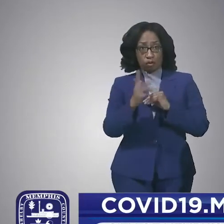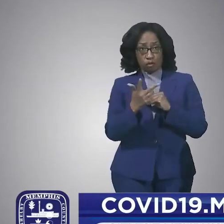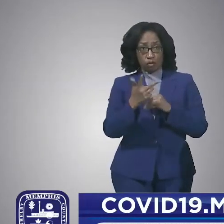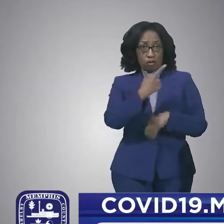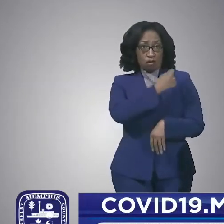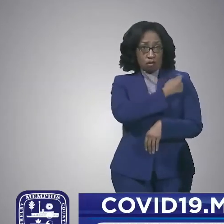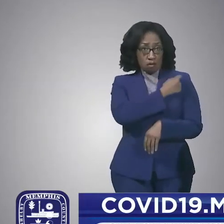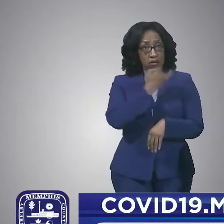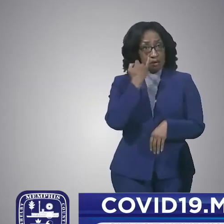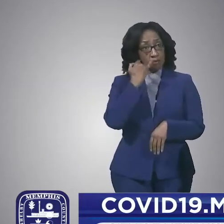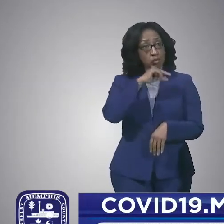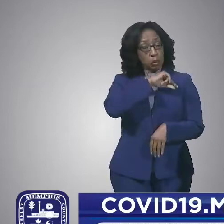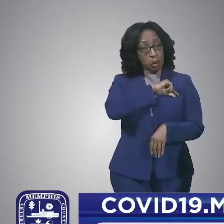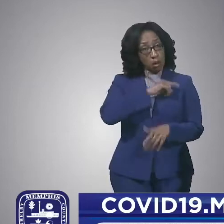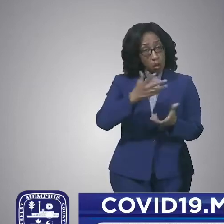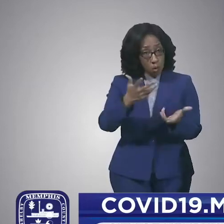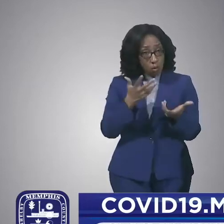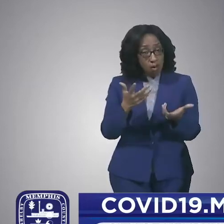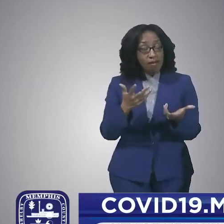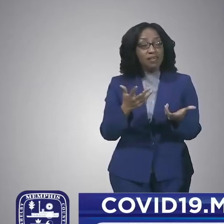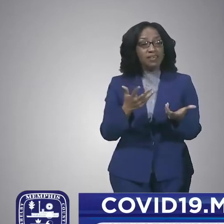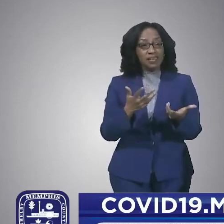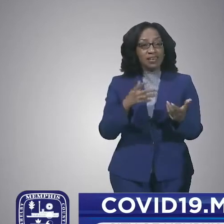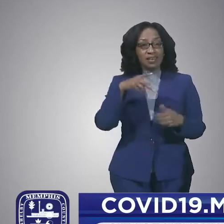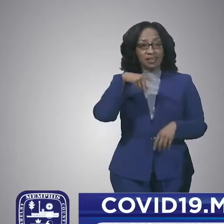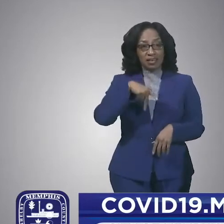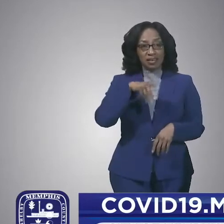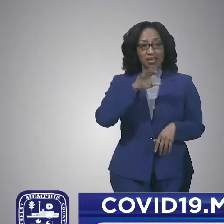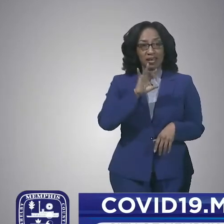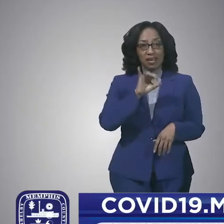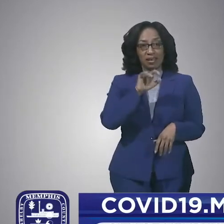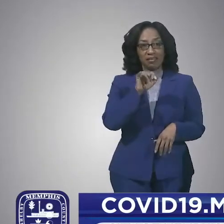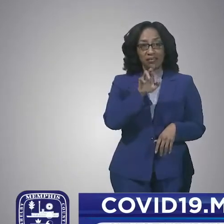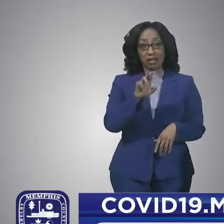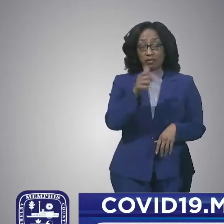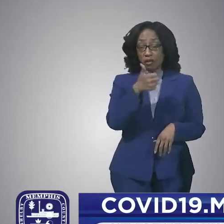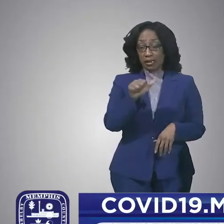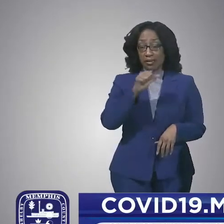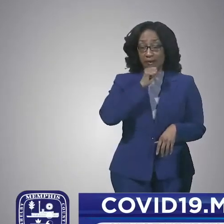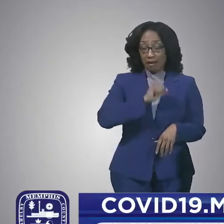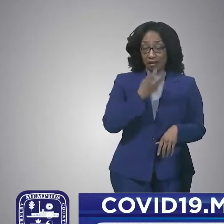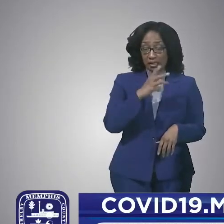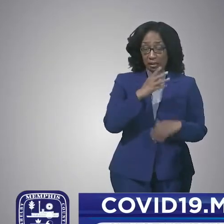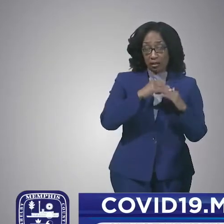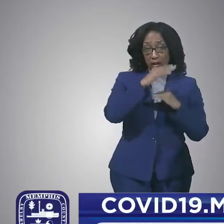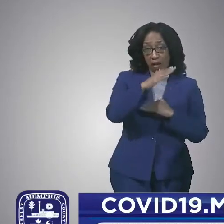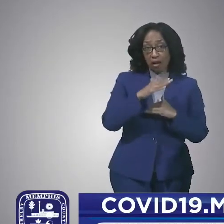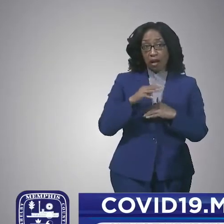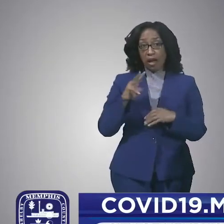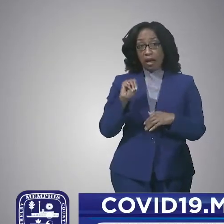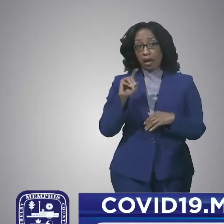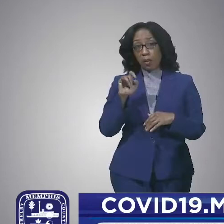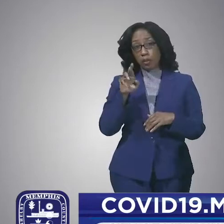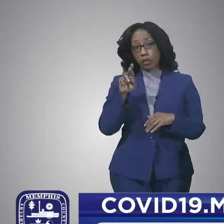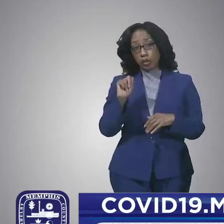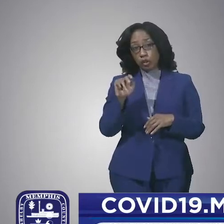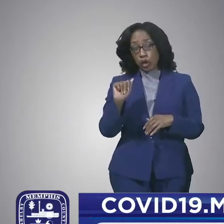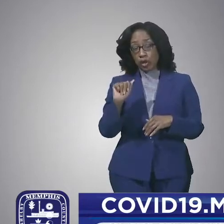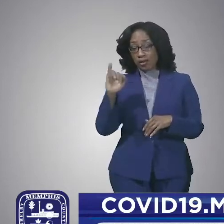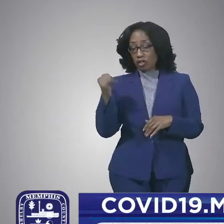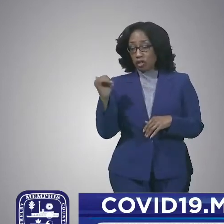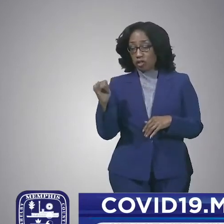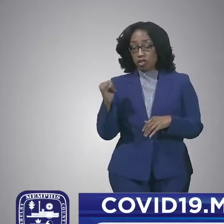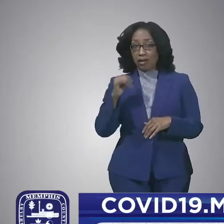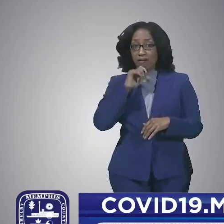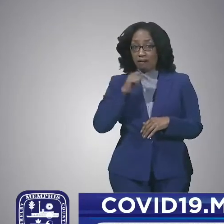is eligible and wants one. The Pfizer vaccine booster is available for anybody 16 and up, and then Moderna and J&J for those 18 and up. You